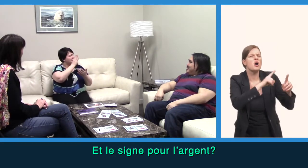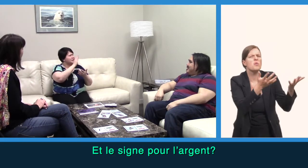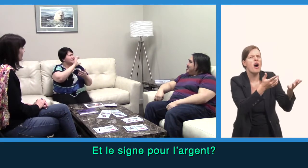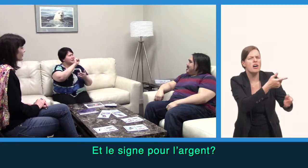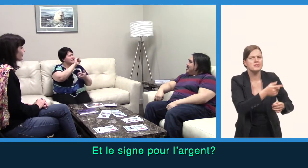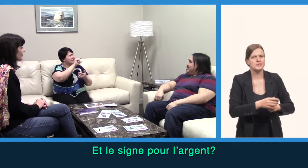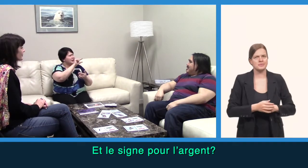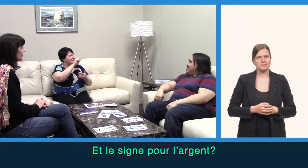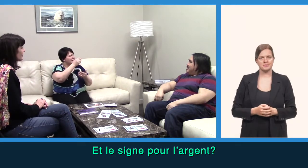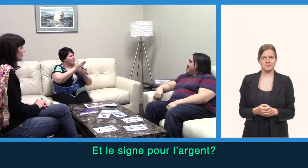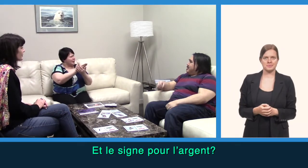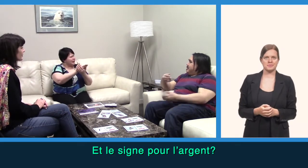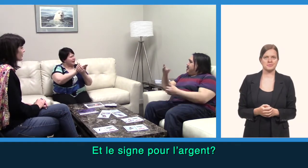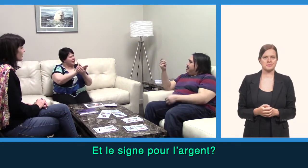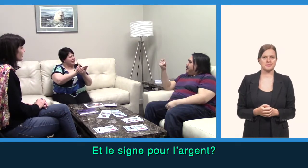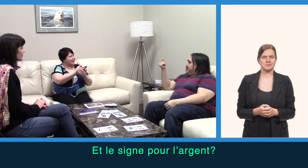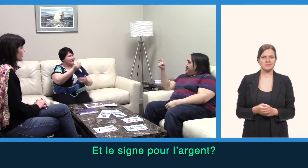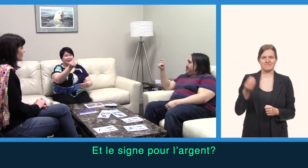money.